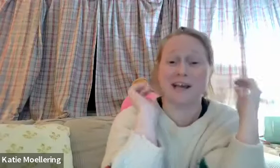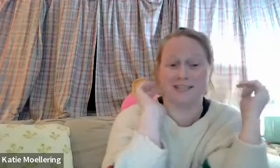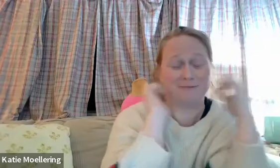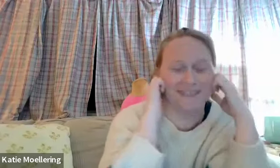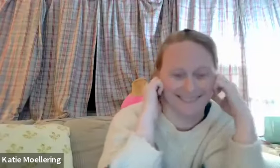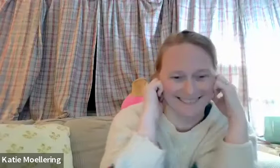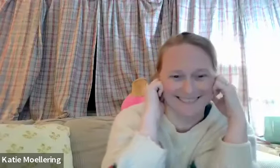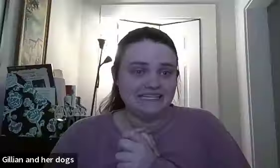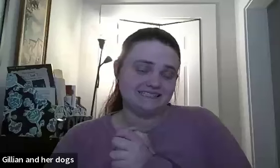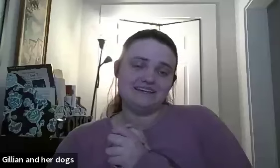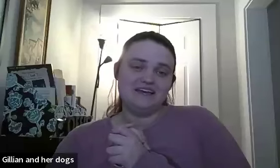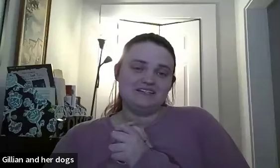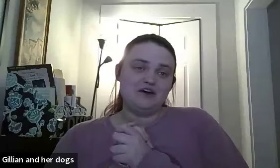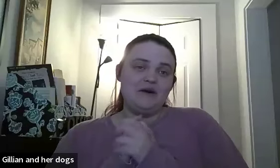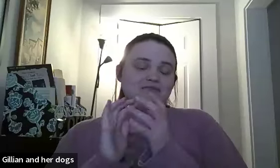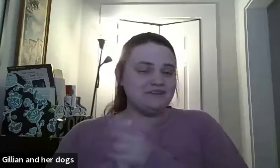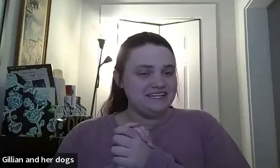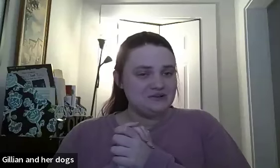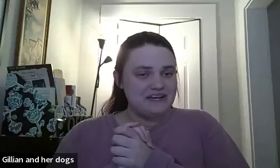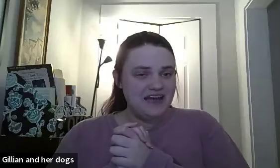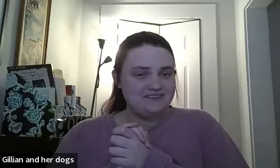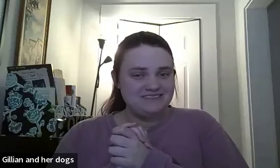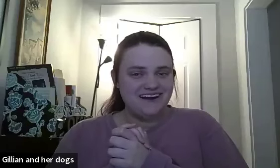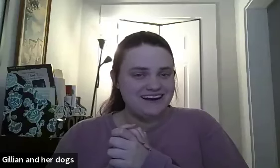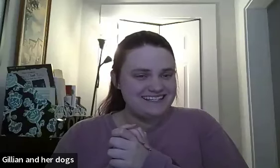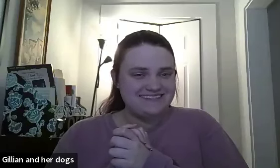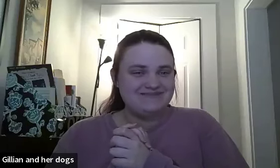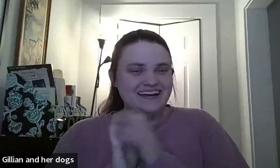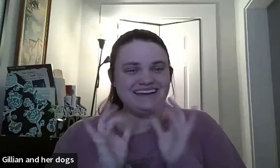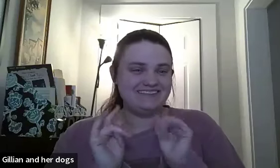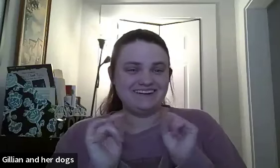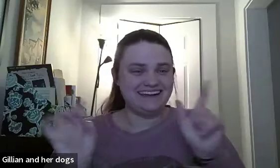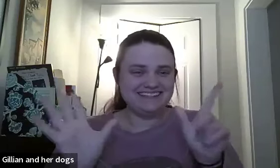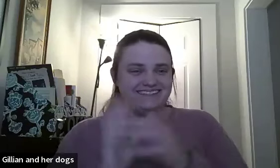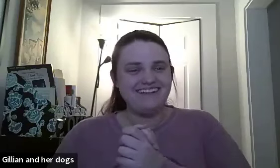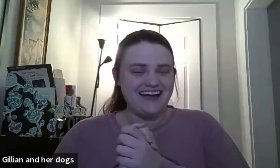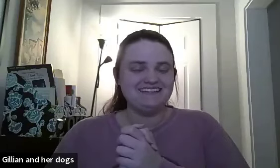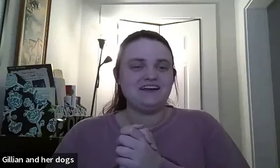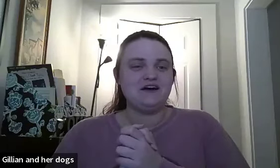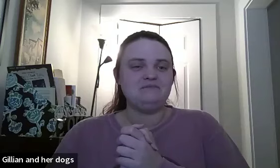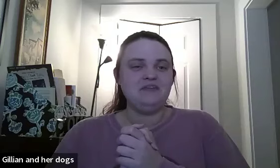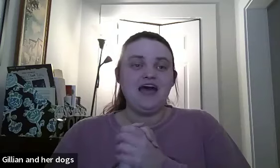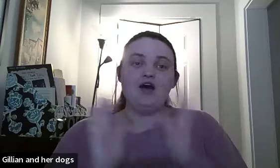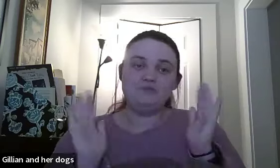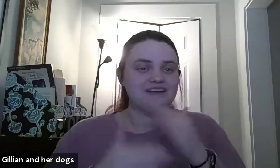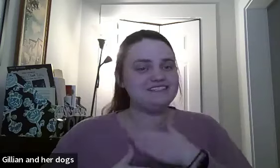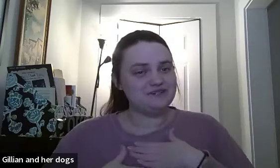touch. Peace. So I really enjoyed having you guys in our ASL class. I hope you guys enjoyed